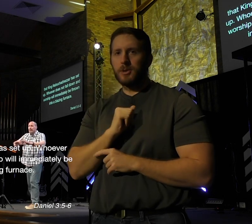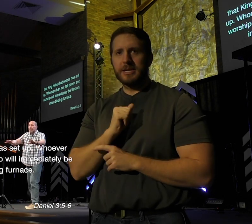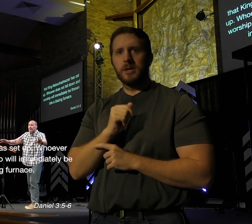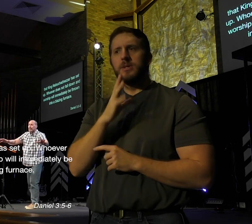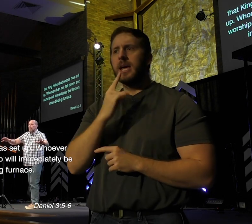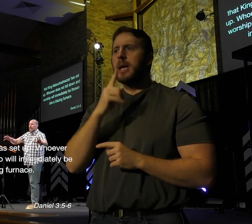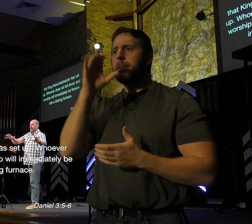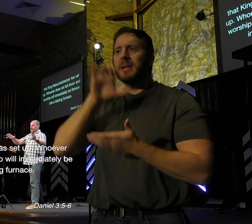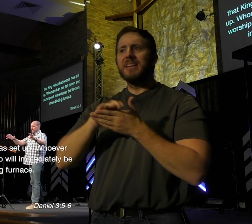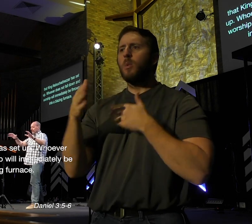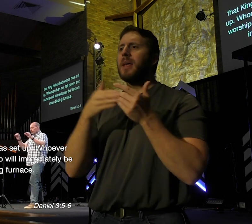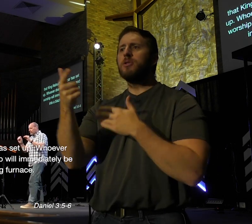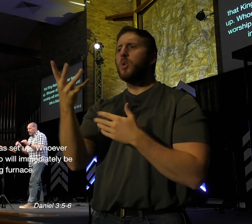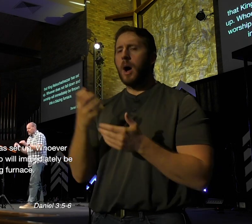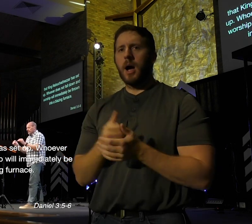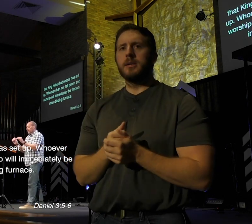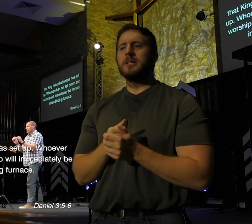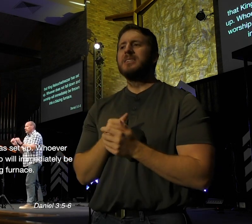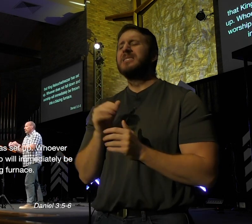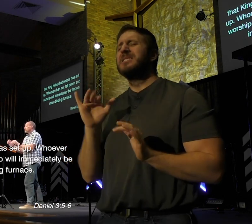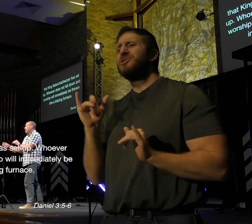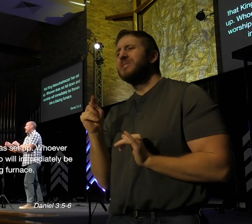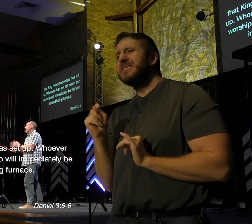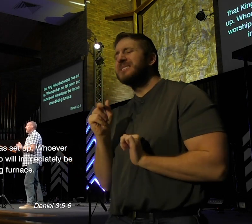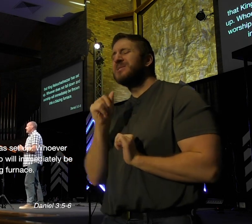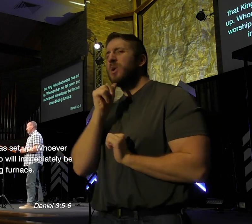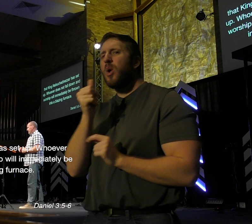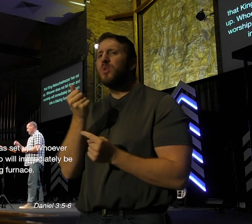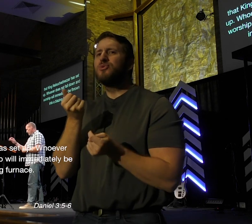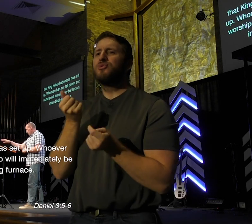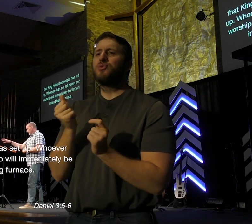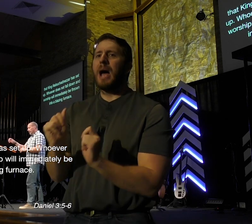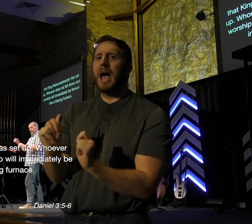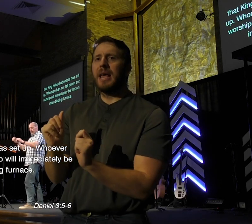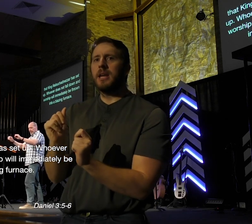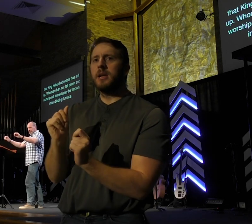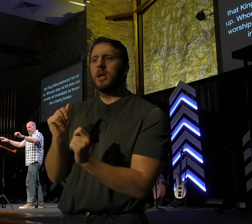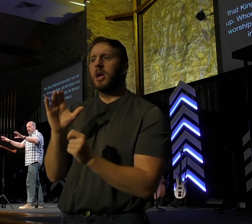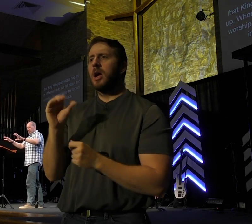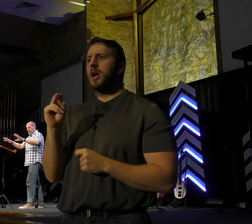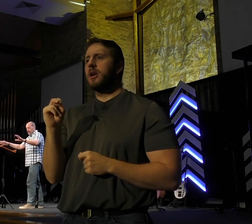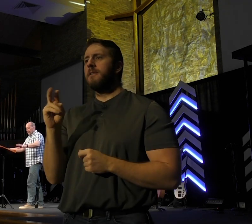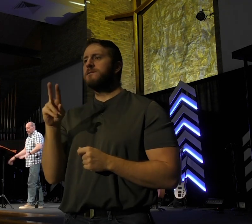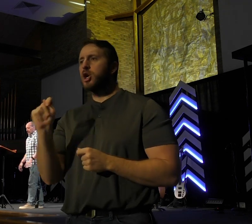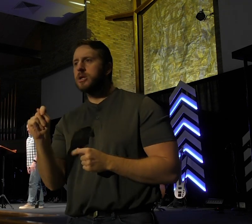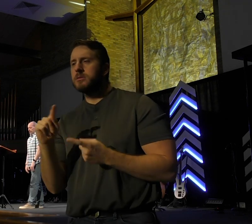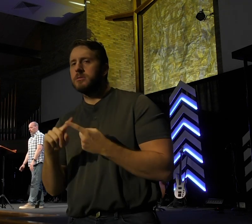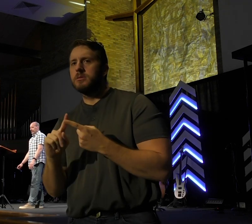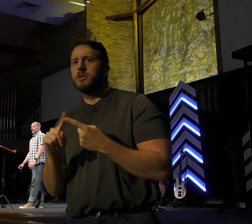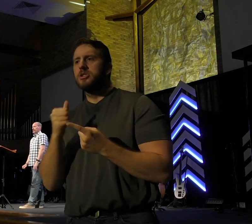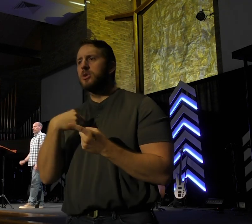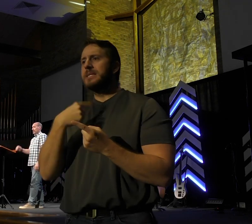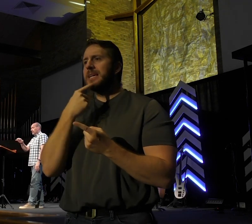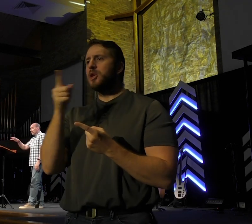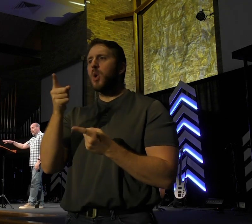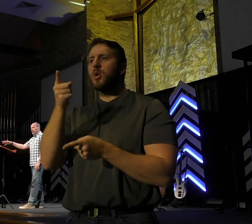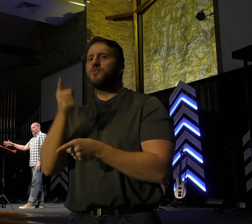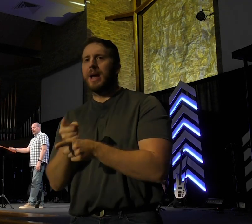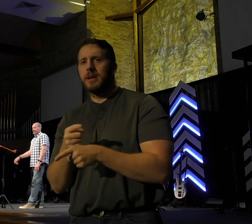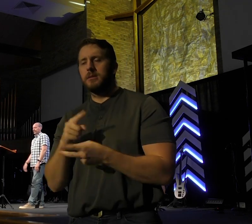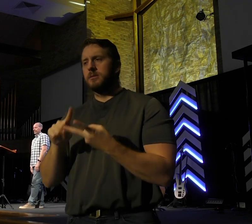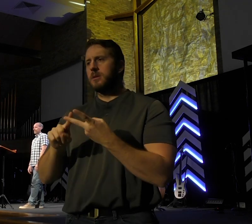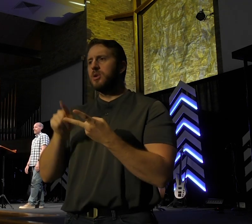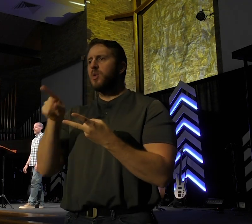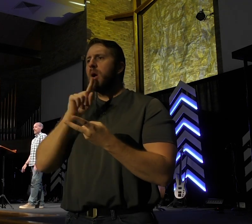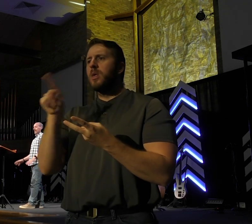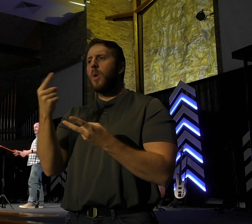say, believe whatever you want. Just don't try and convert. Don't say that you are right and that you're the